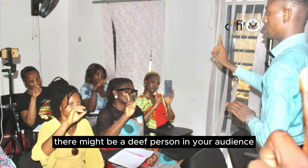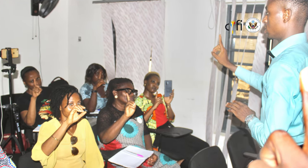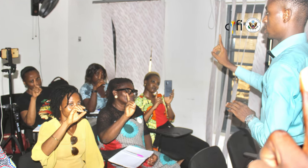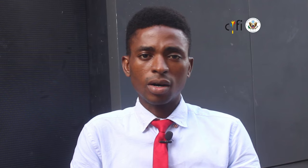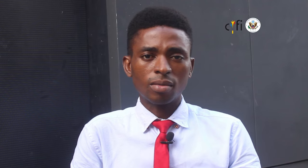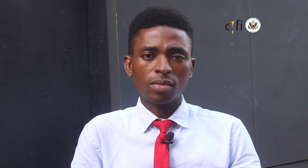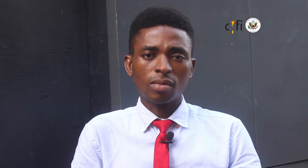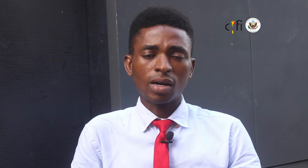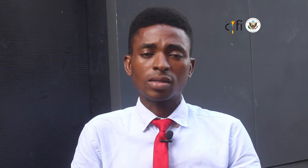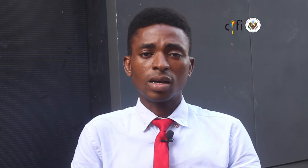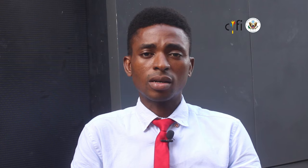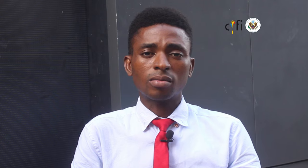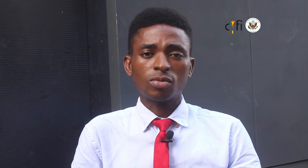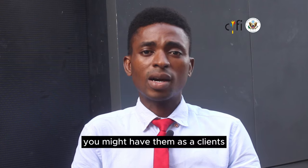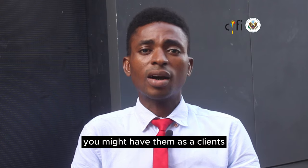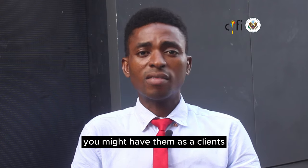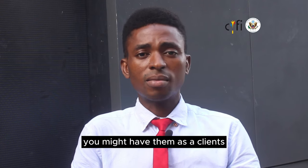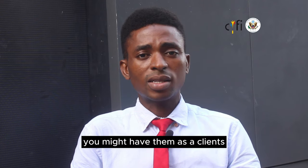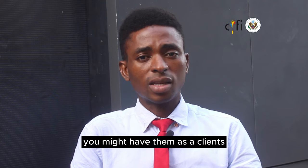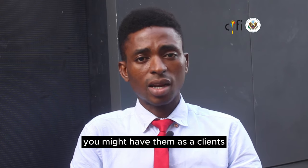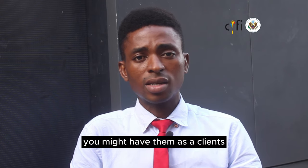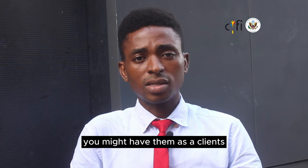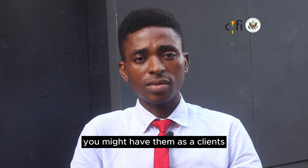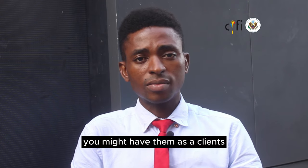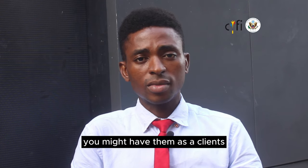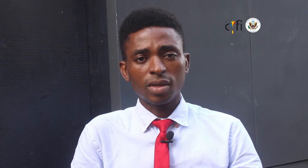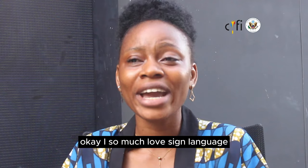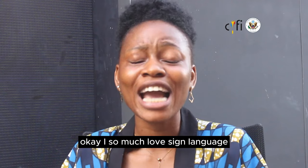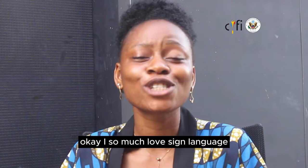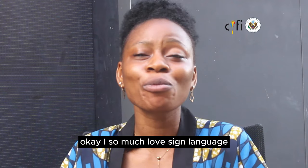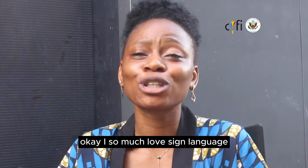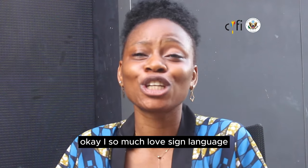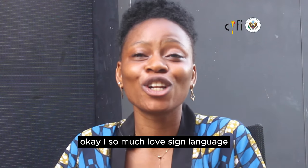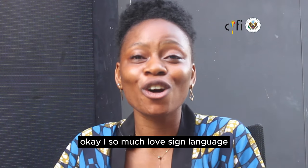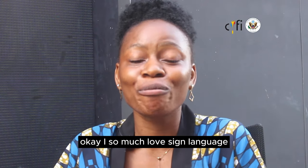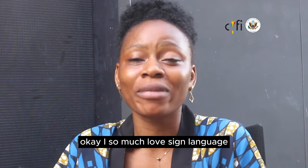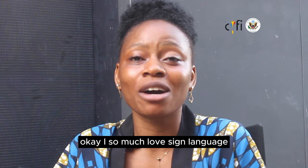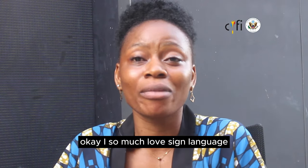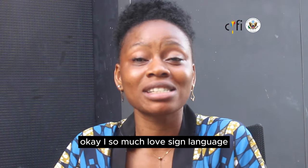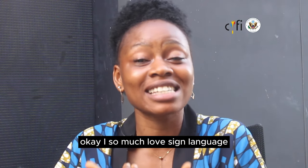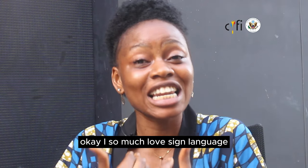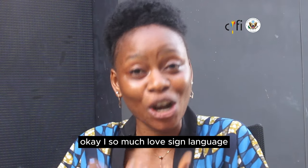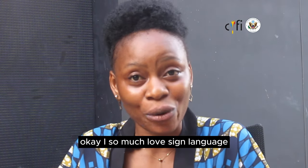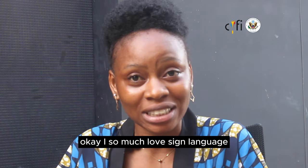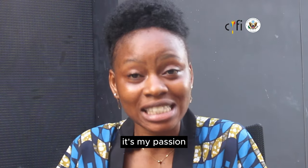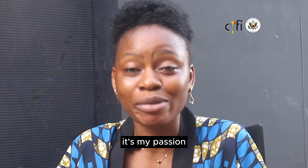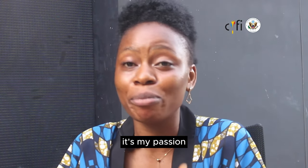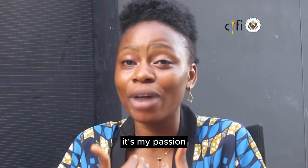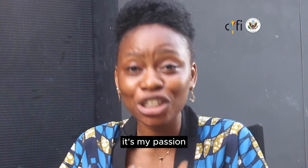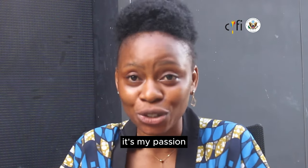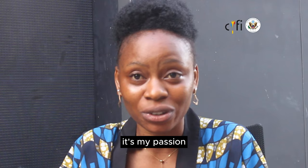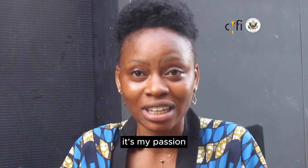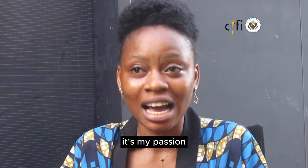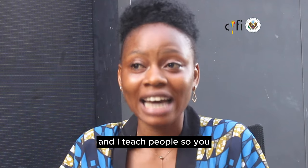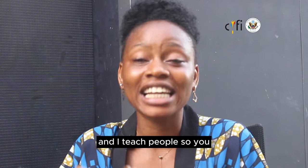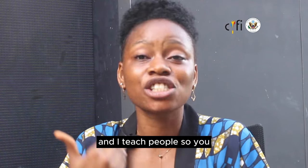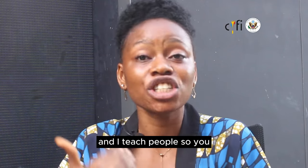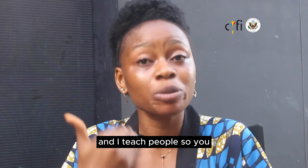or you might have them as a client. I so much love sign language. It's my passion, and I teach